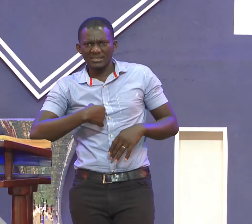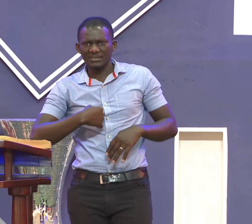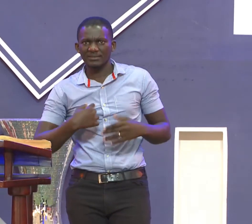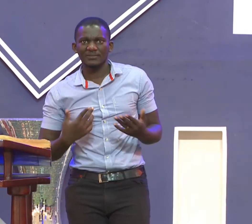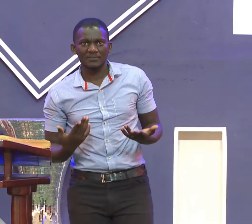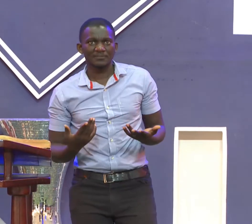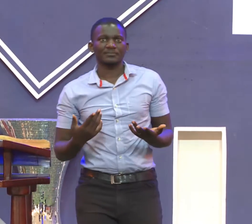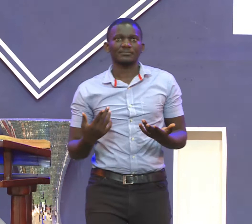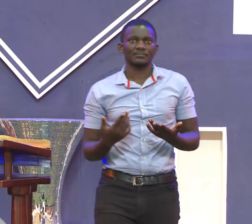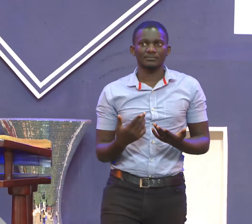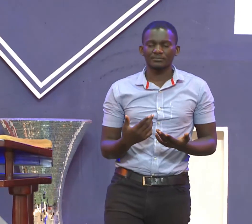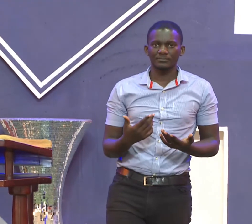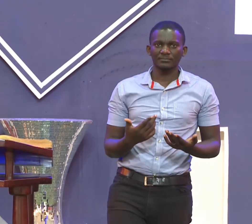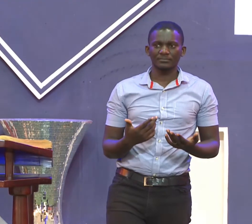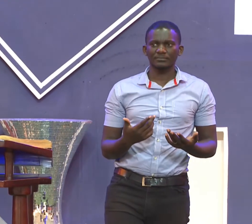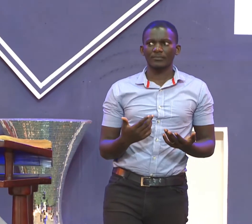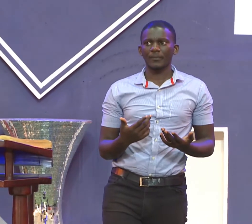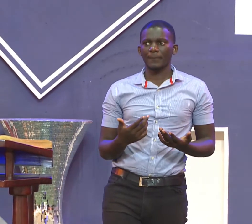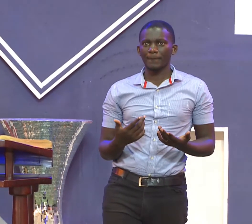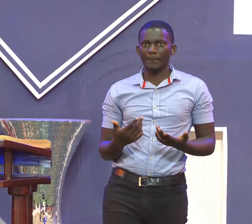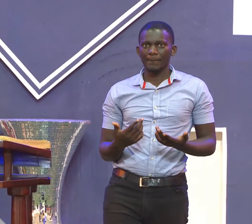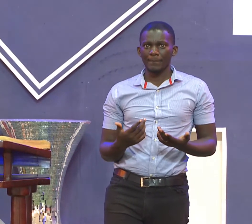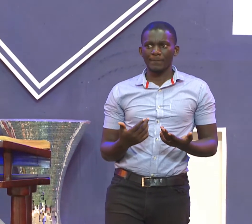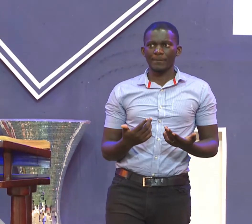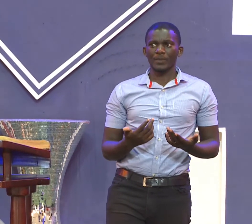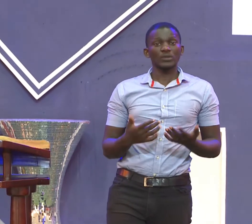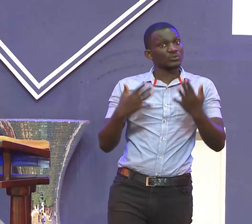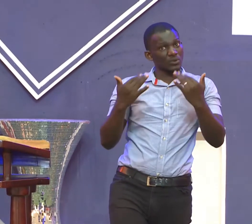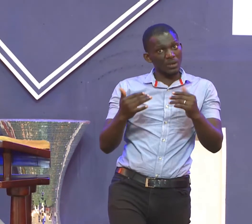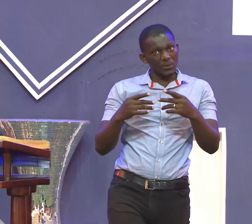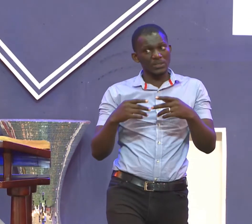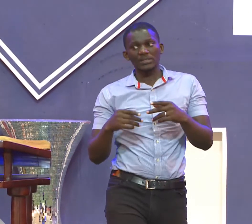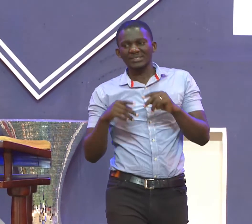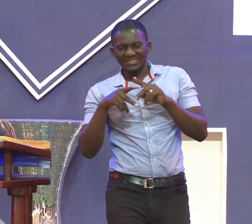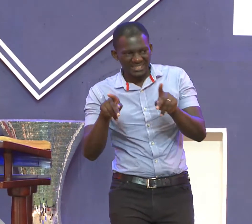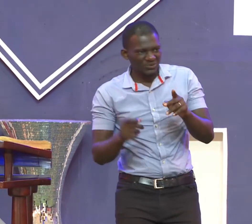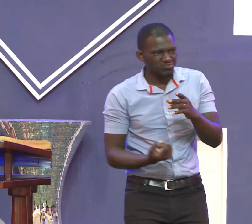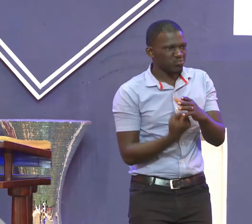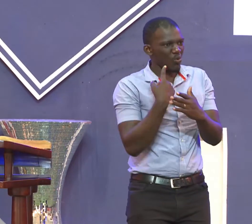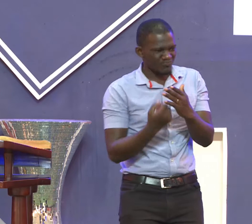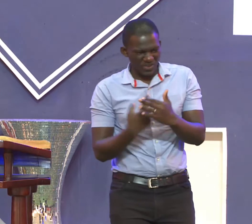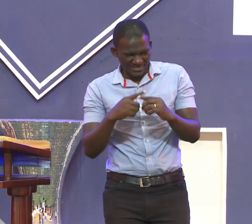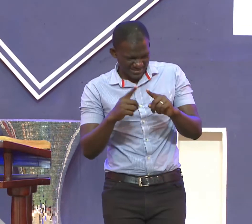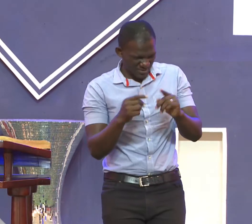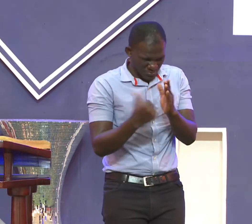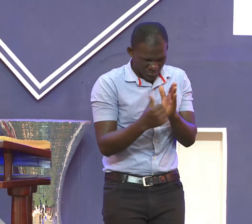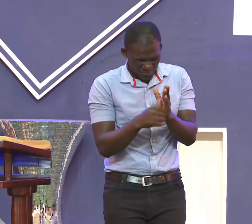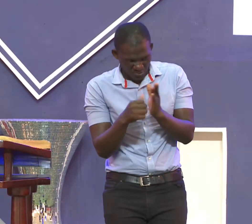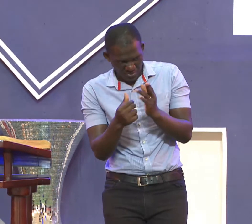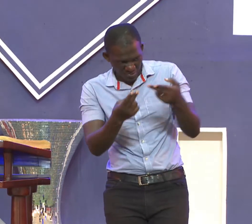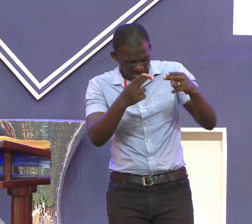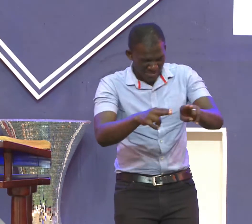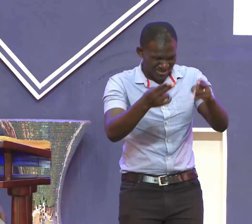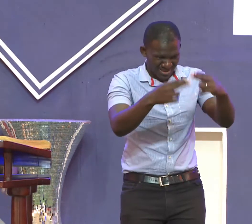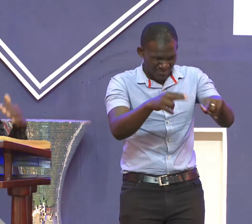has envy and never have another gods besides me. Kati natandika okuleka ebintu ebyenjawulo okubagwira. So the Lord permitted different things